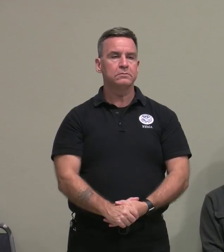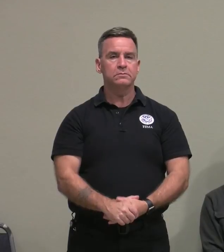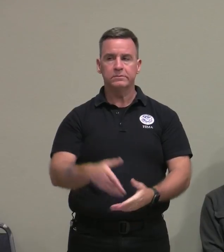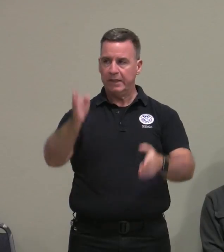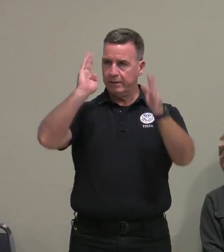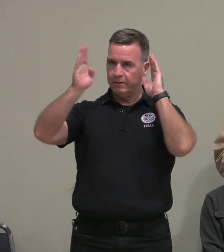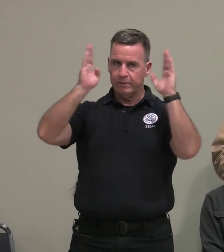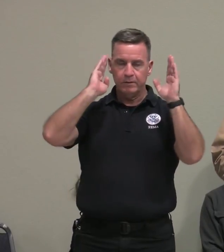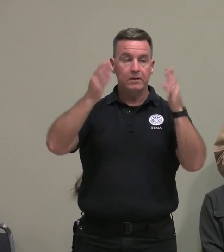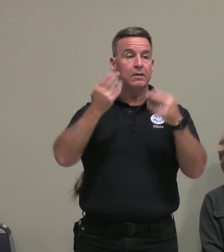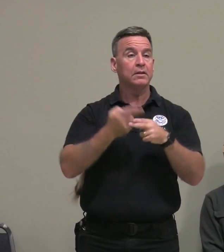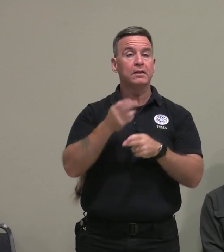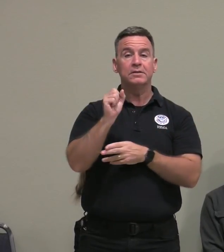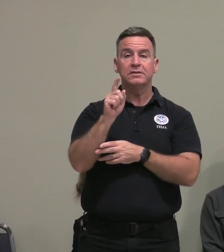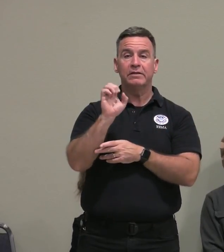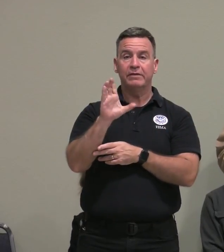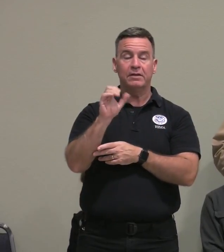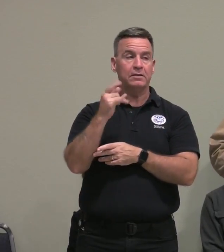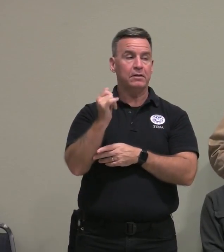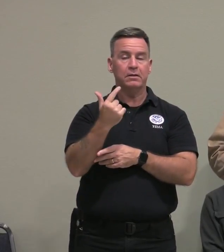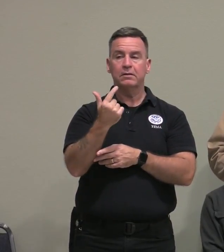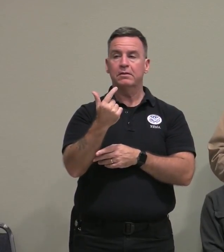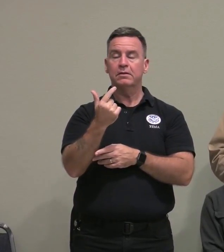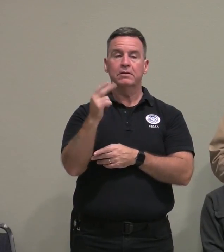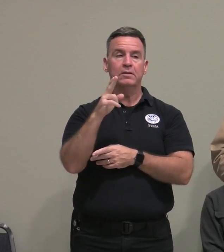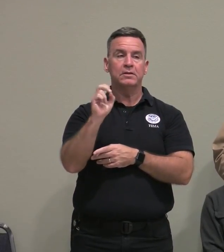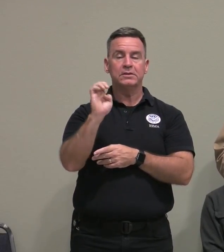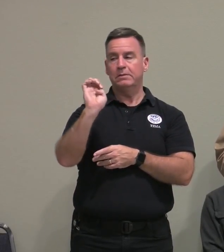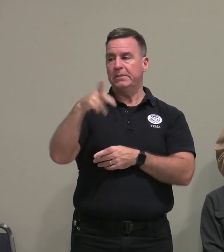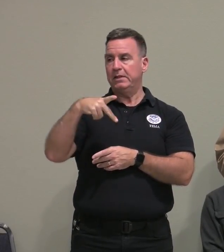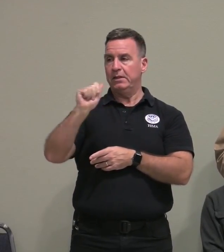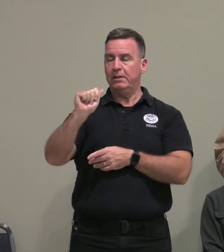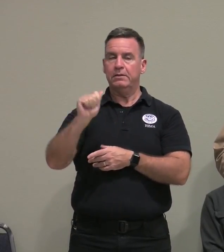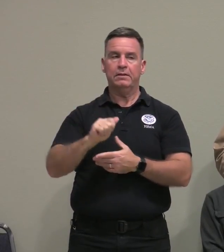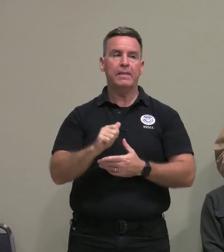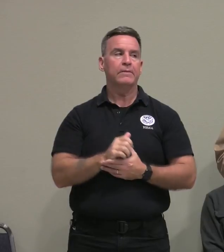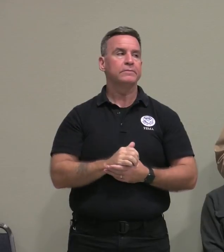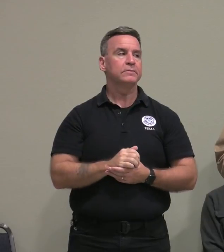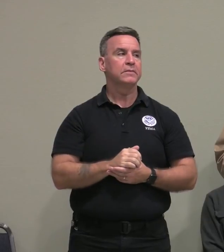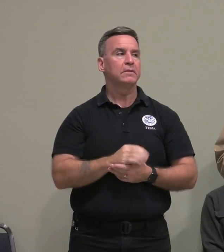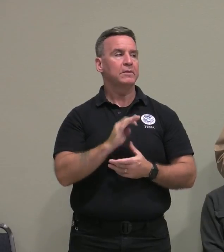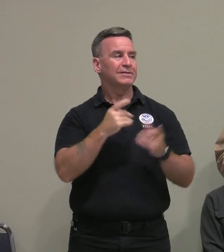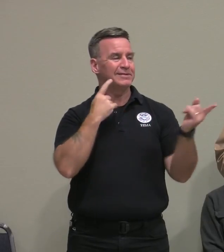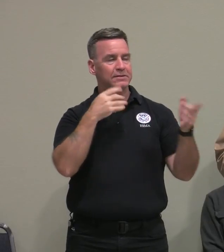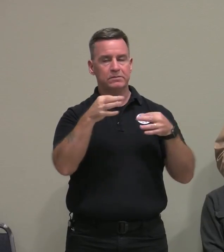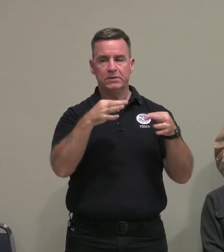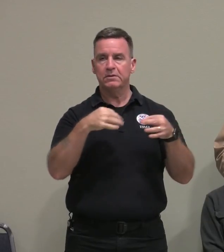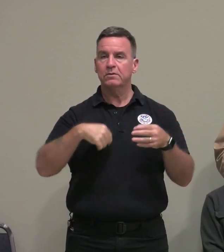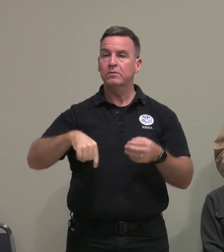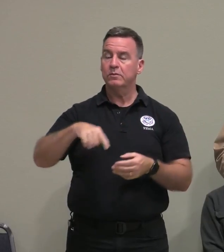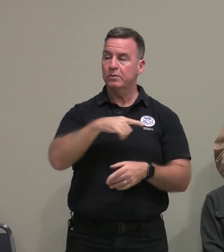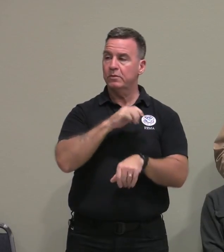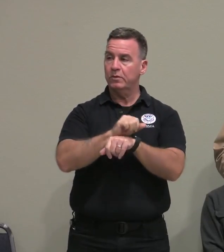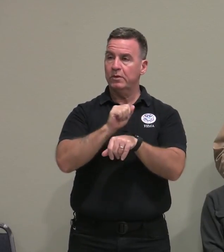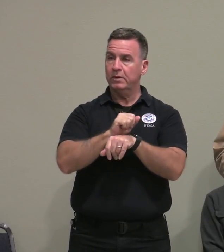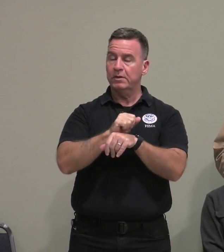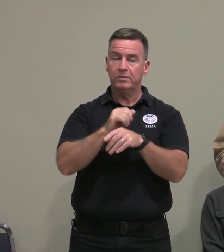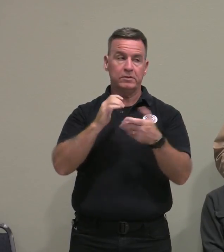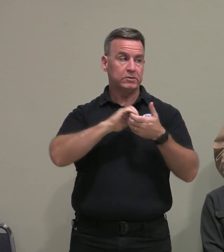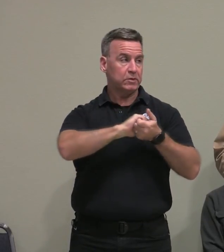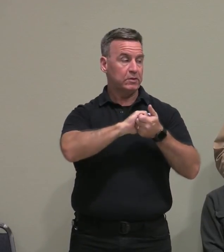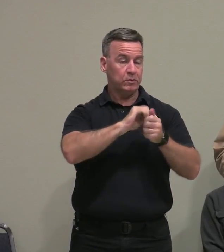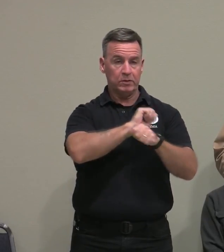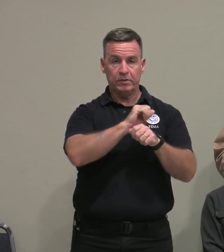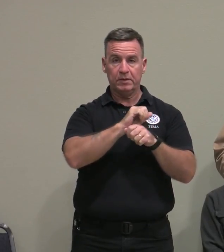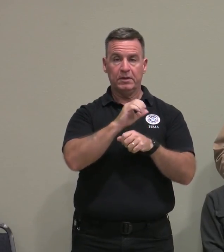Good evening. My name is Steve Kalanog. I'm with the U.S. Environmental Protection Agency. And as Mark described, we're working here in a joint effort